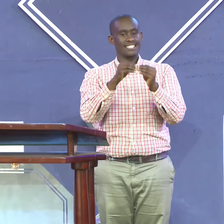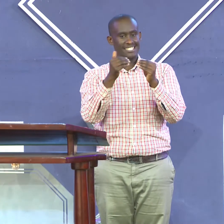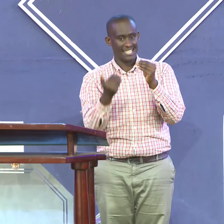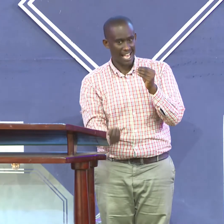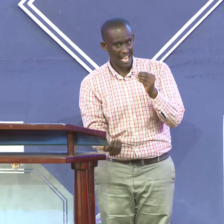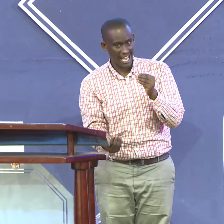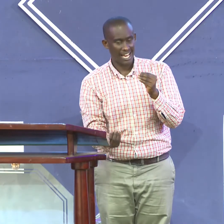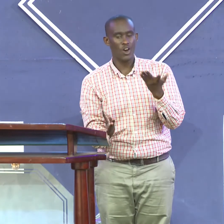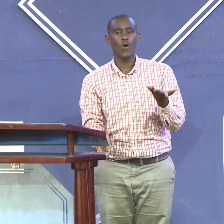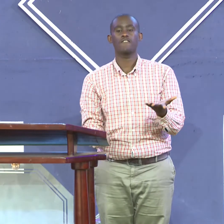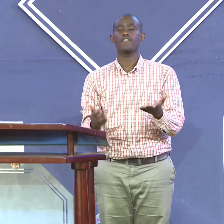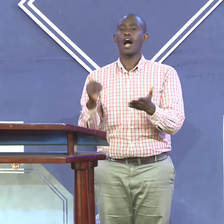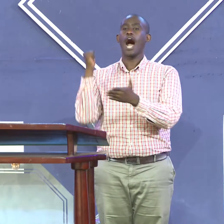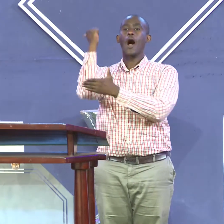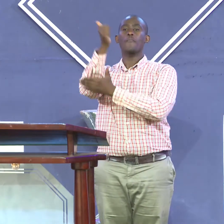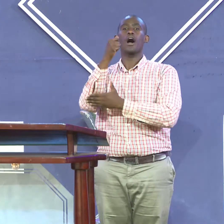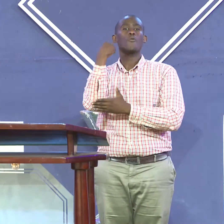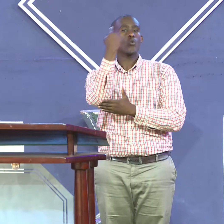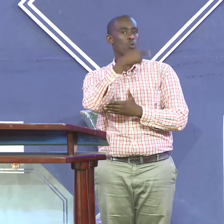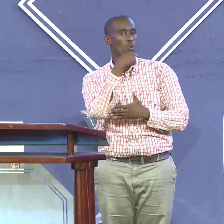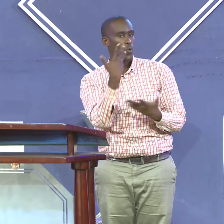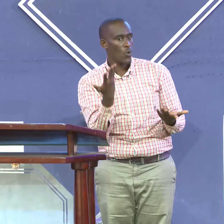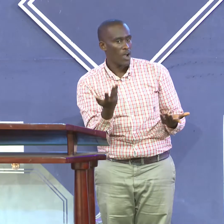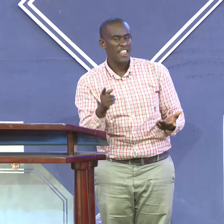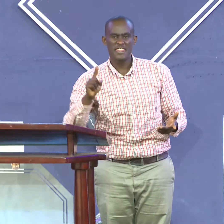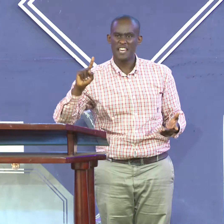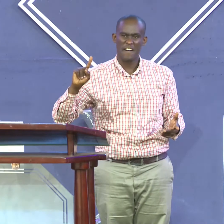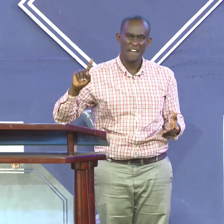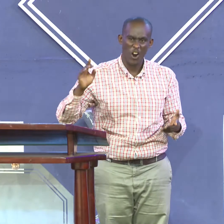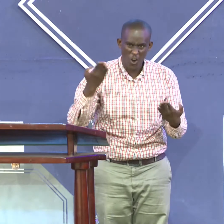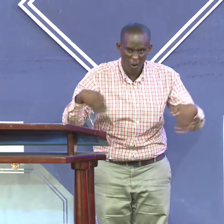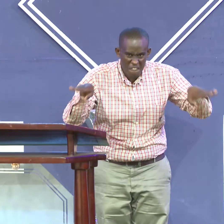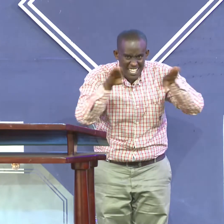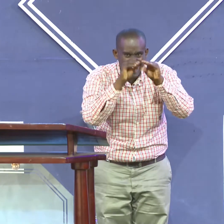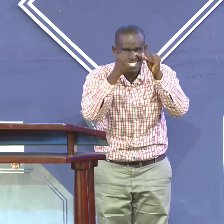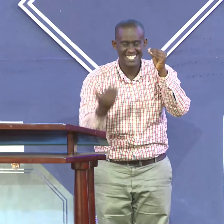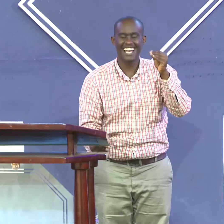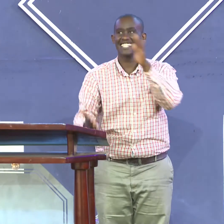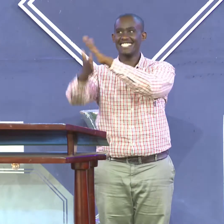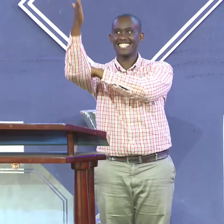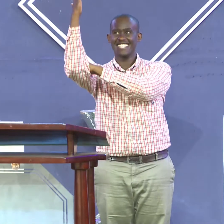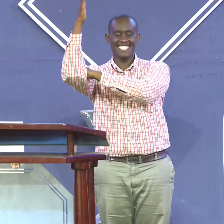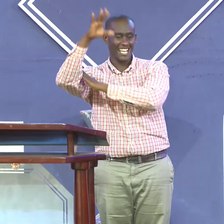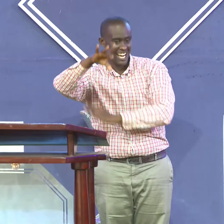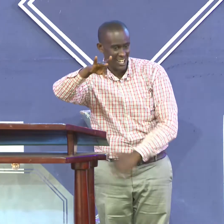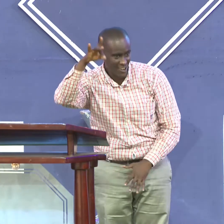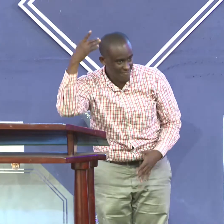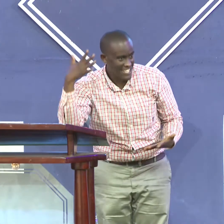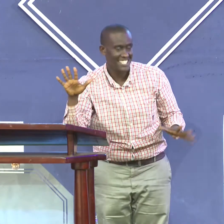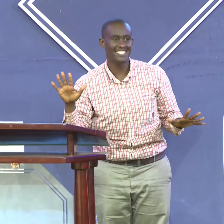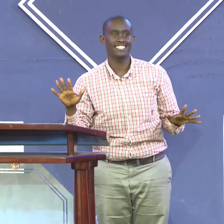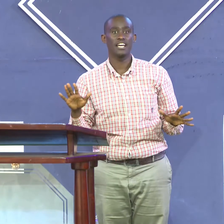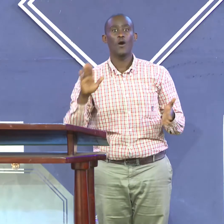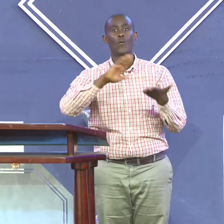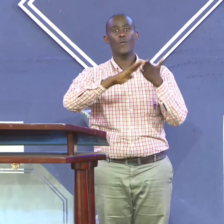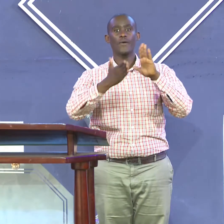The son of Abraham, the elder son. The son of the covenant. When God was choosing him to